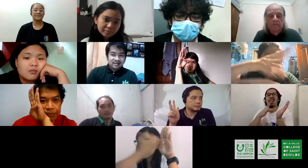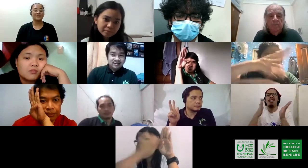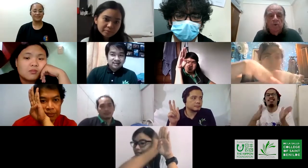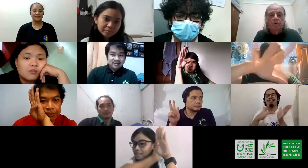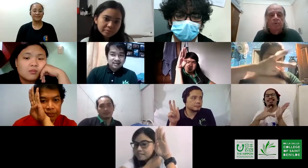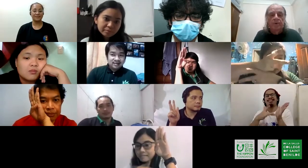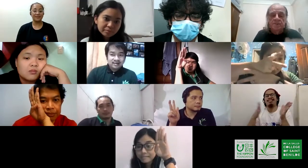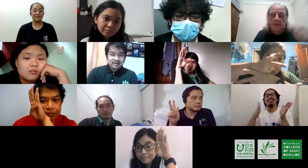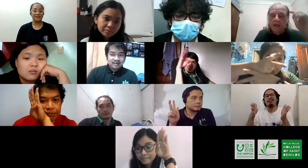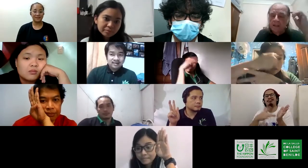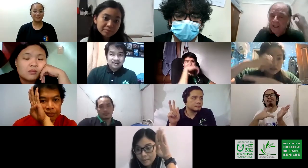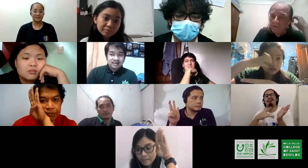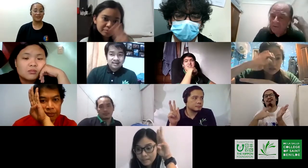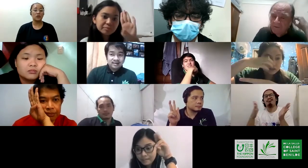all of the above. D.